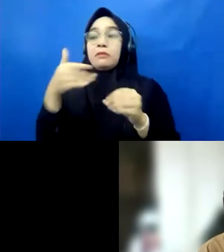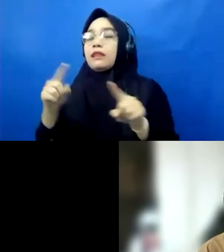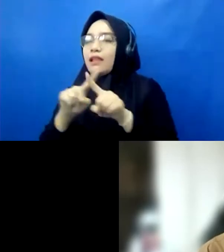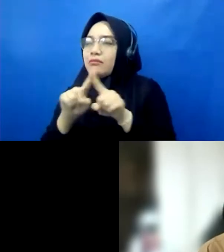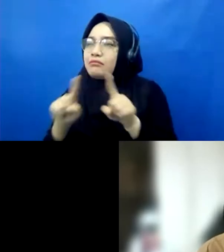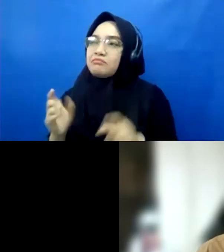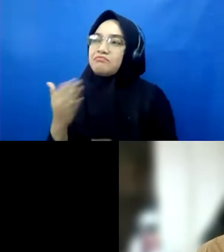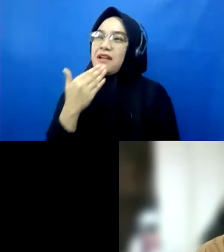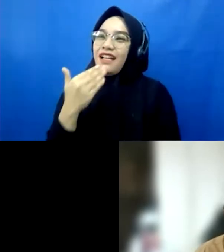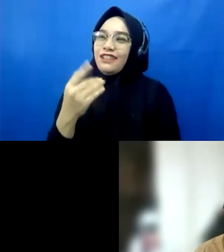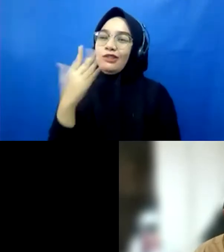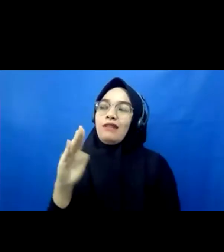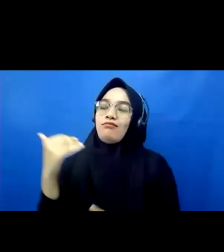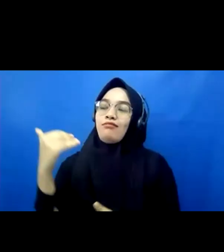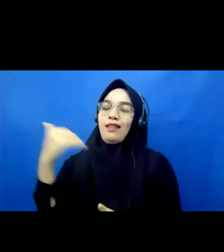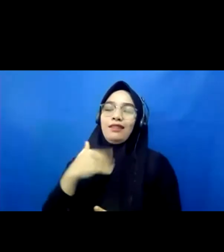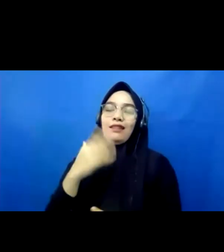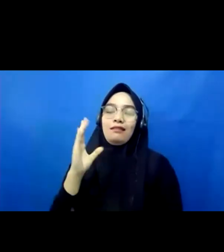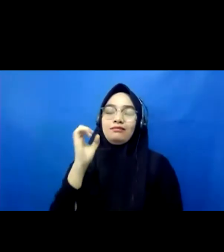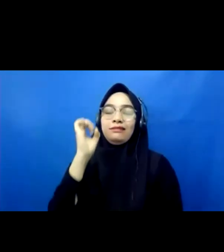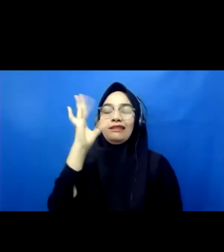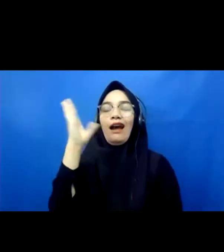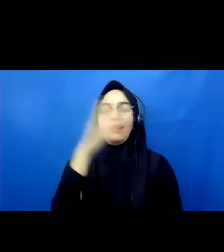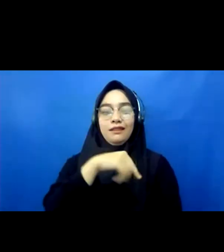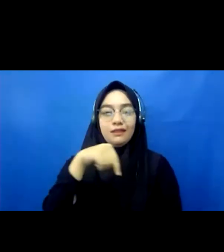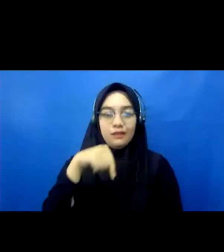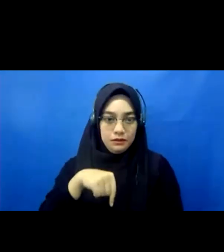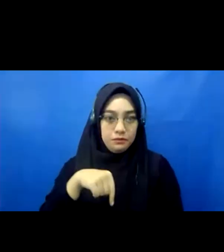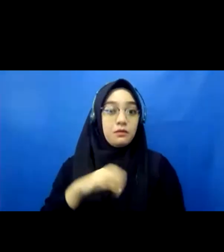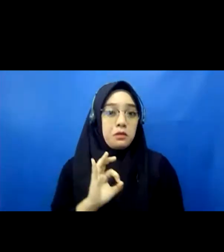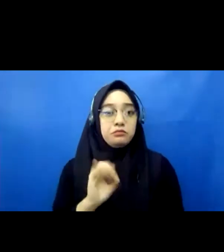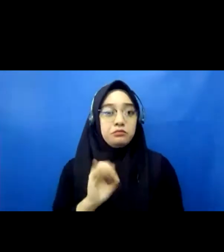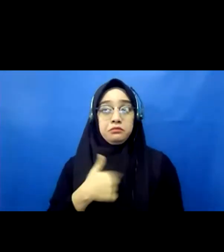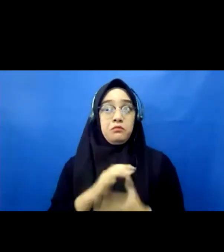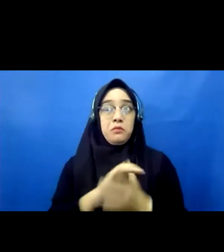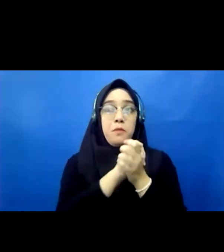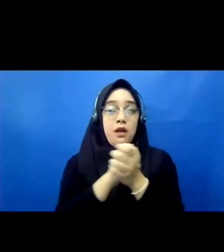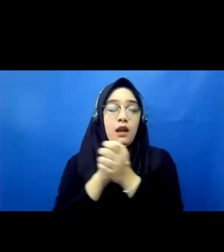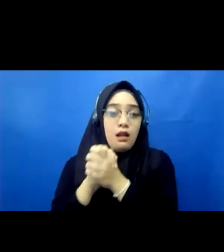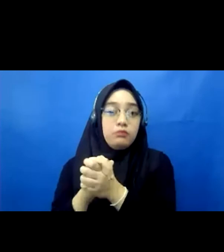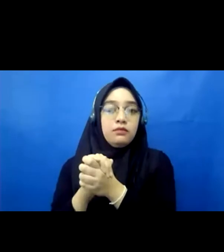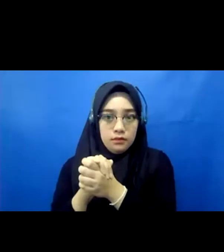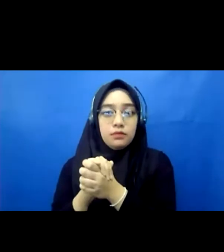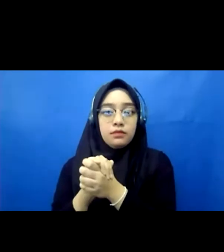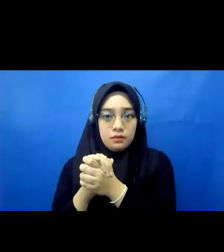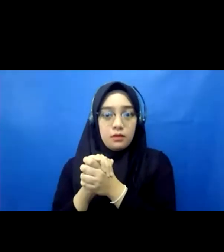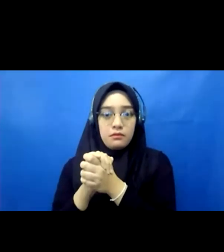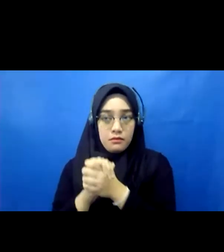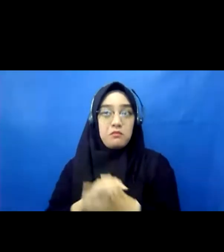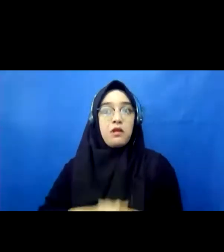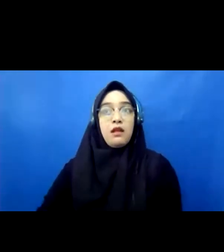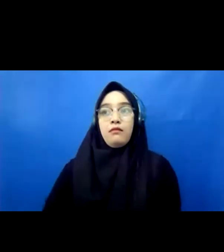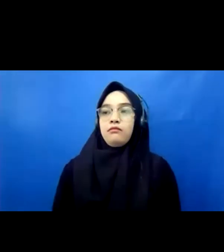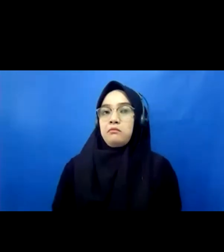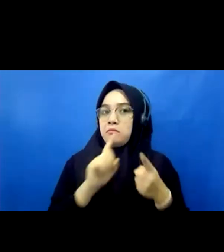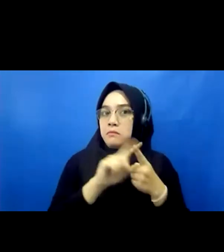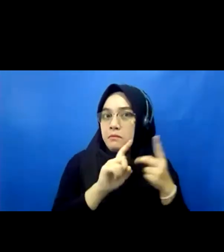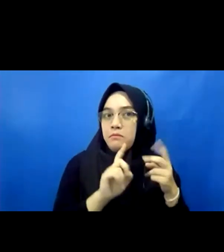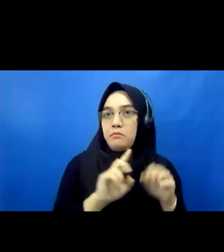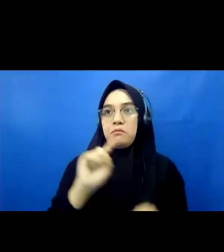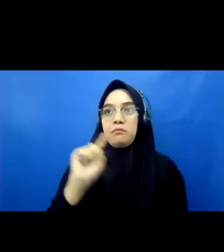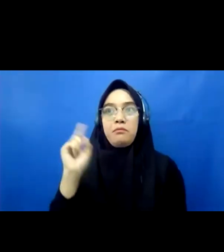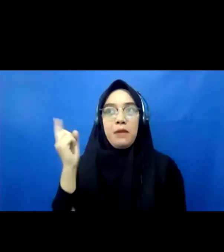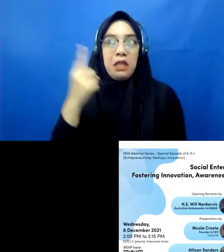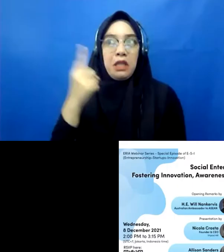afternoon. I would now like to introduce our first two speakers, Mr. Nicola